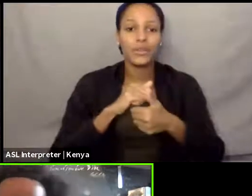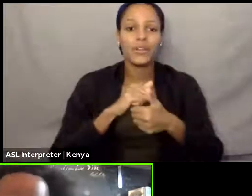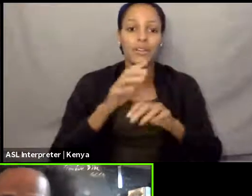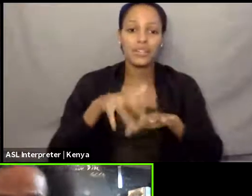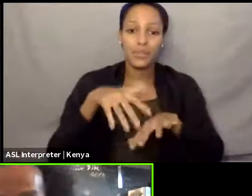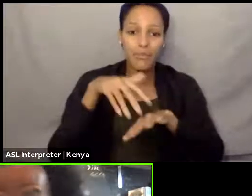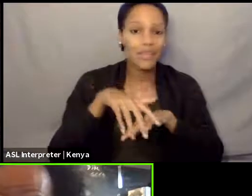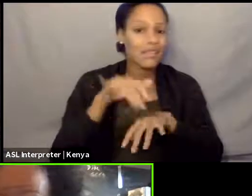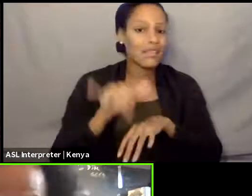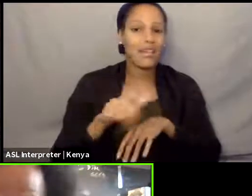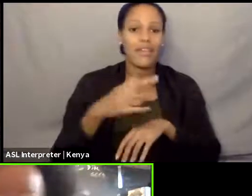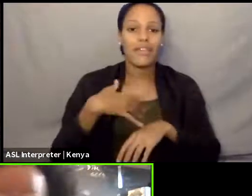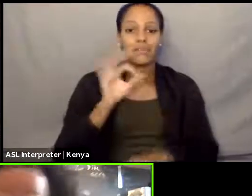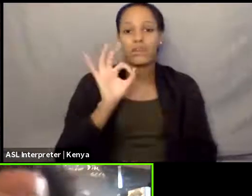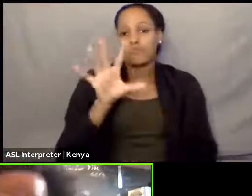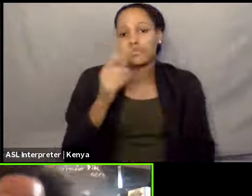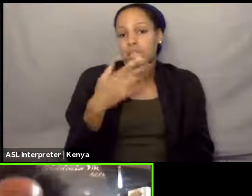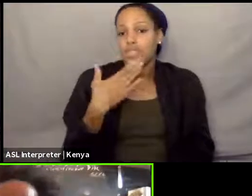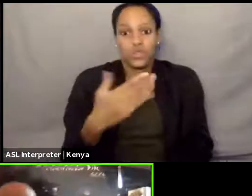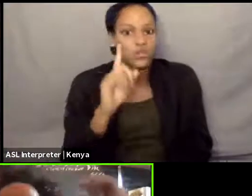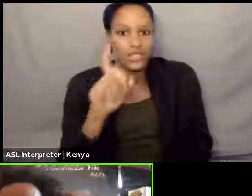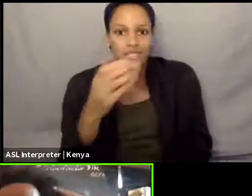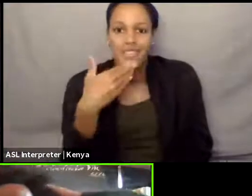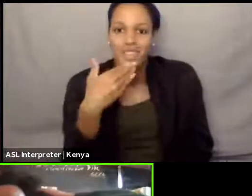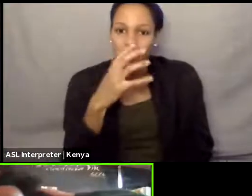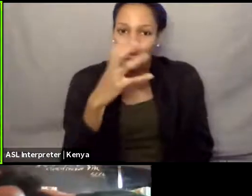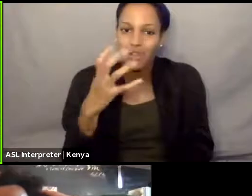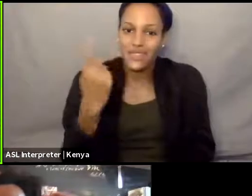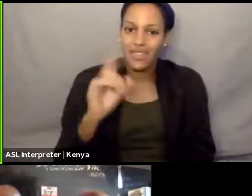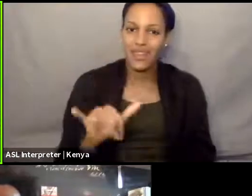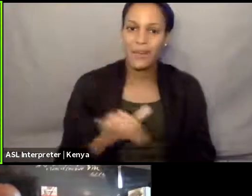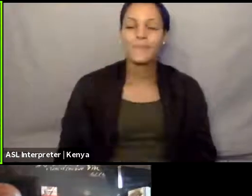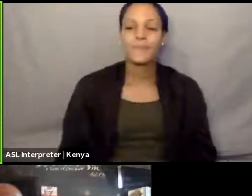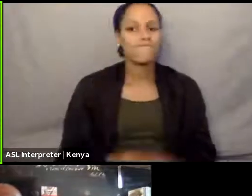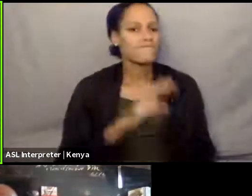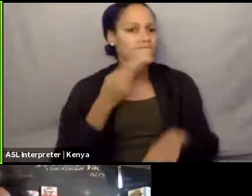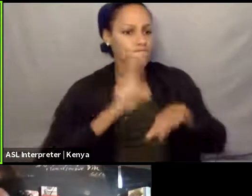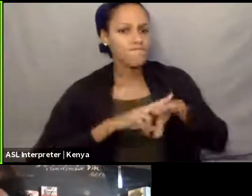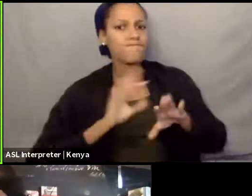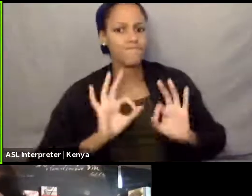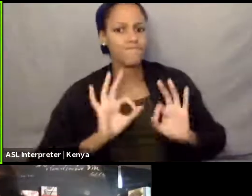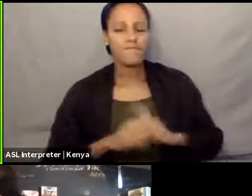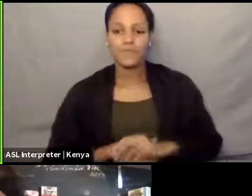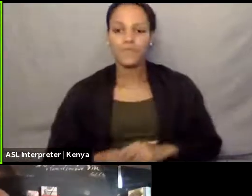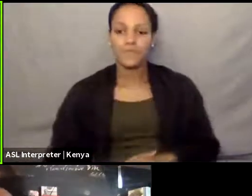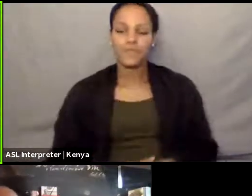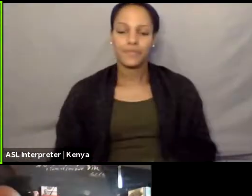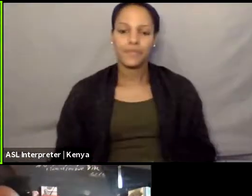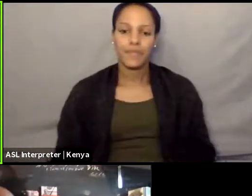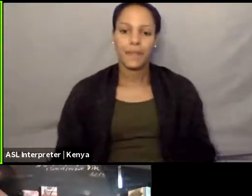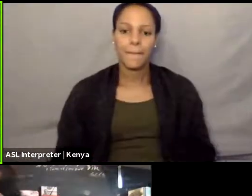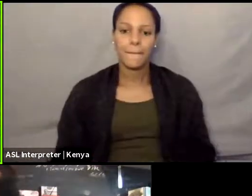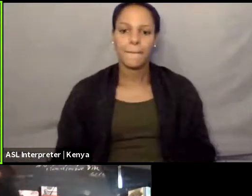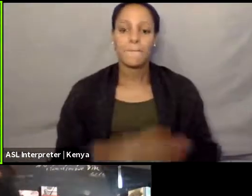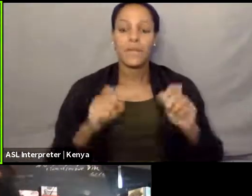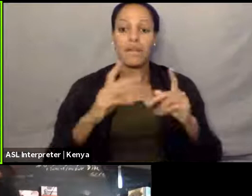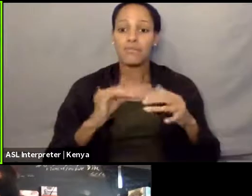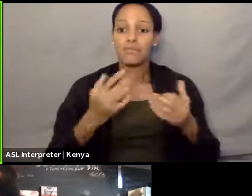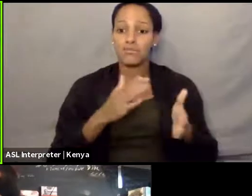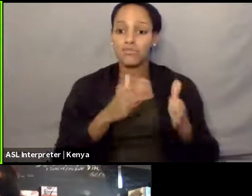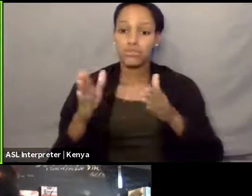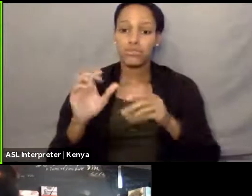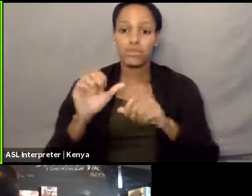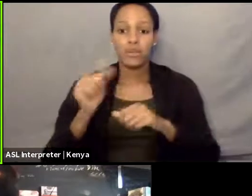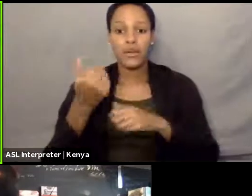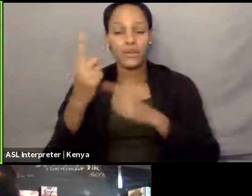my two cents. That's a great question. Thank you for that. Yeah, of course. So let me maybe begin to turn to the question so